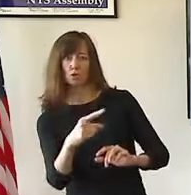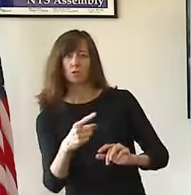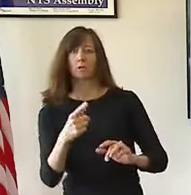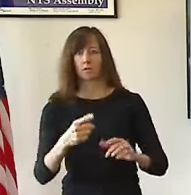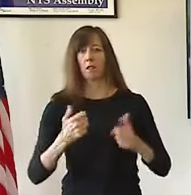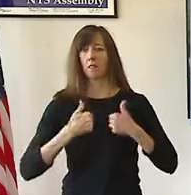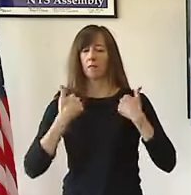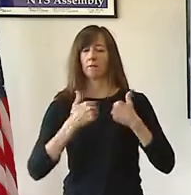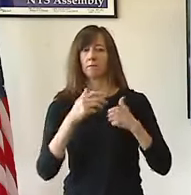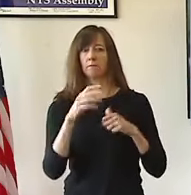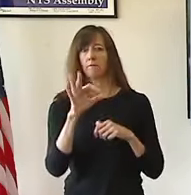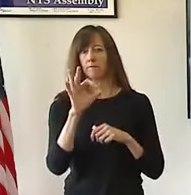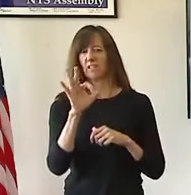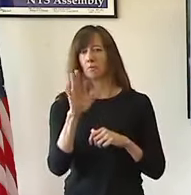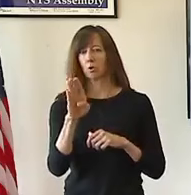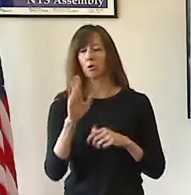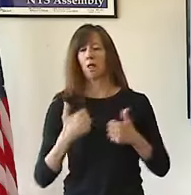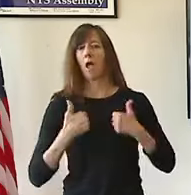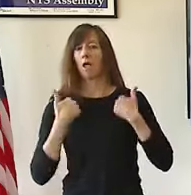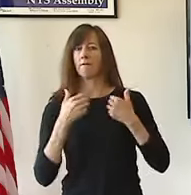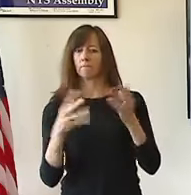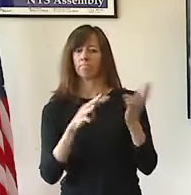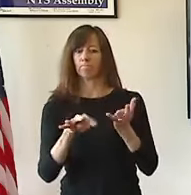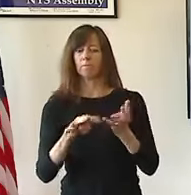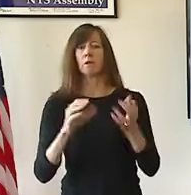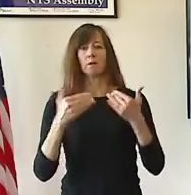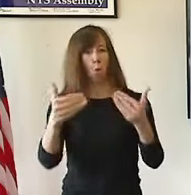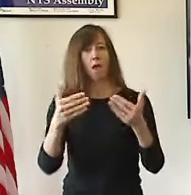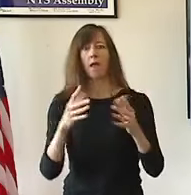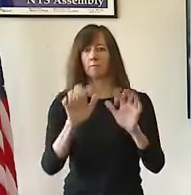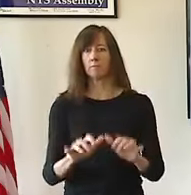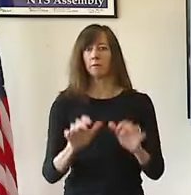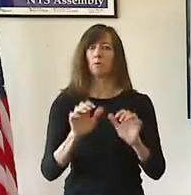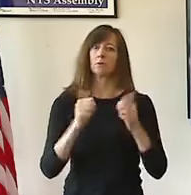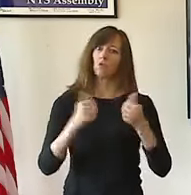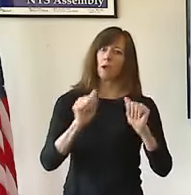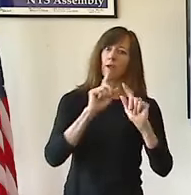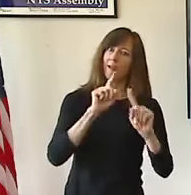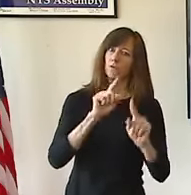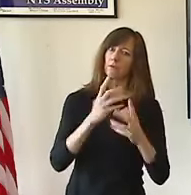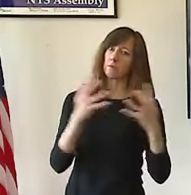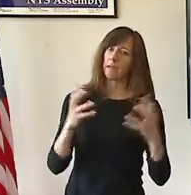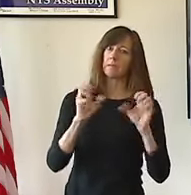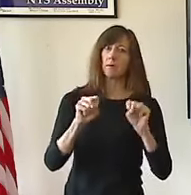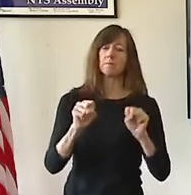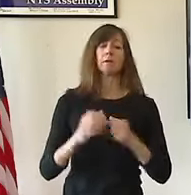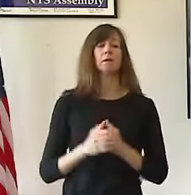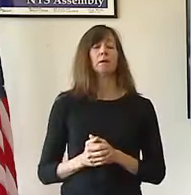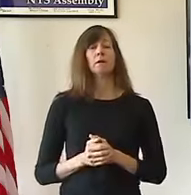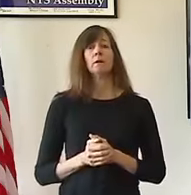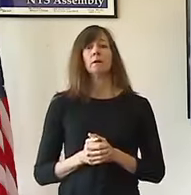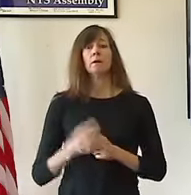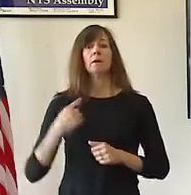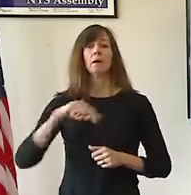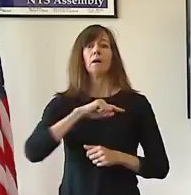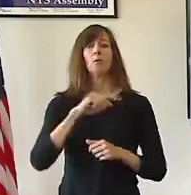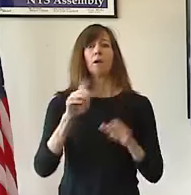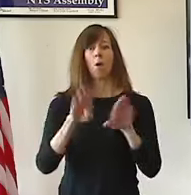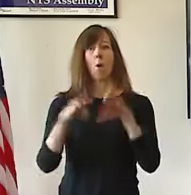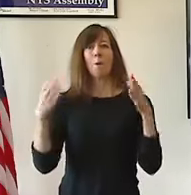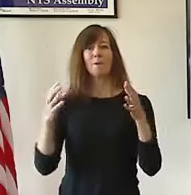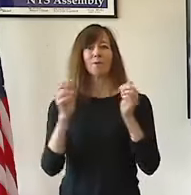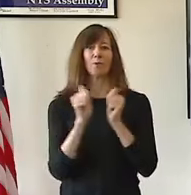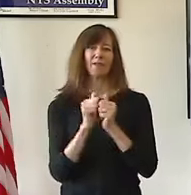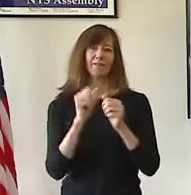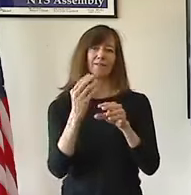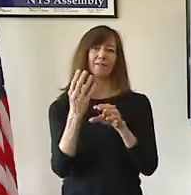section there underneath the live feed, go right ahead. We'll get to as many questions as we can. We opened with that